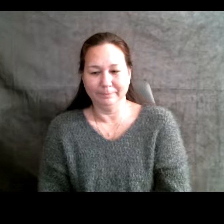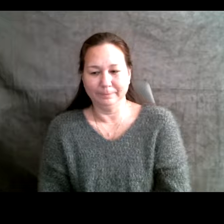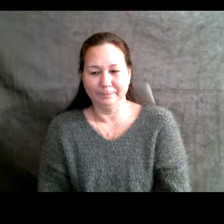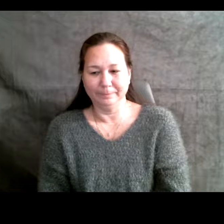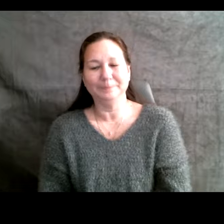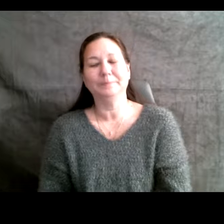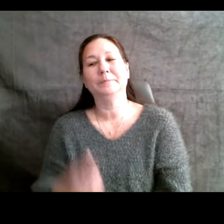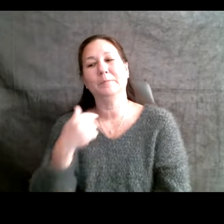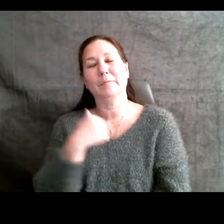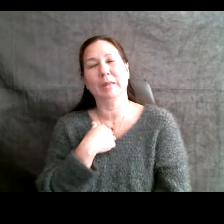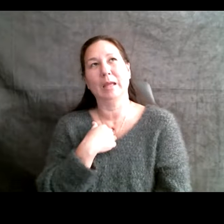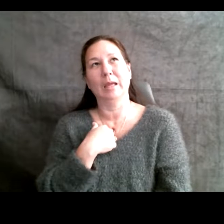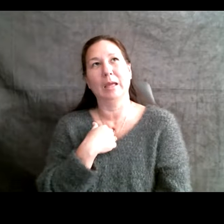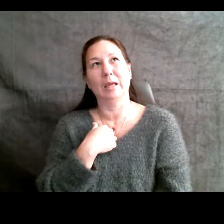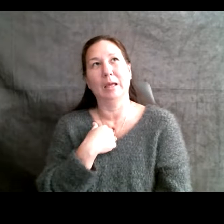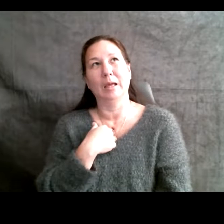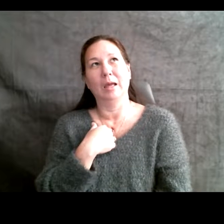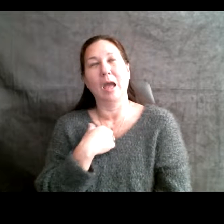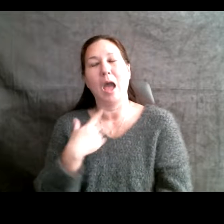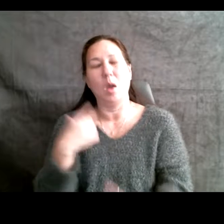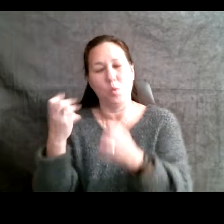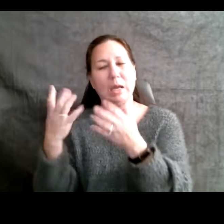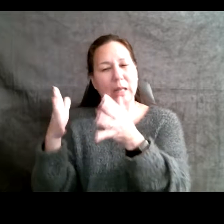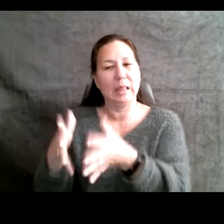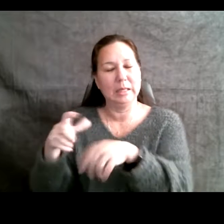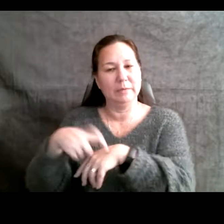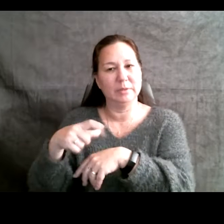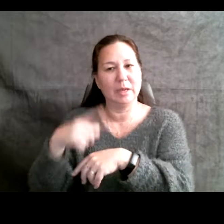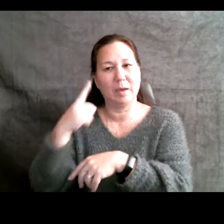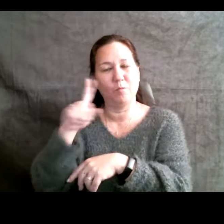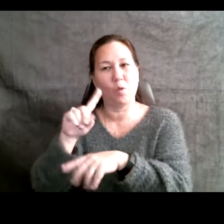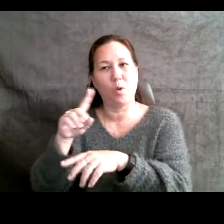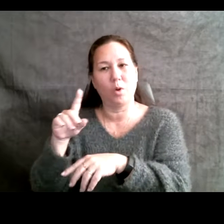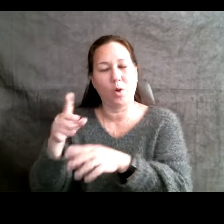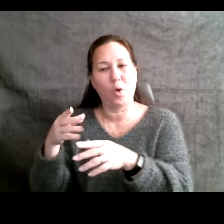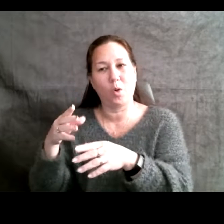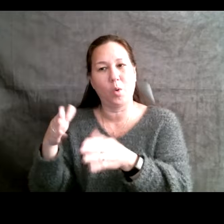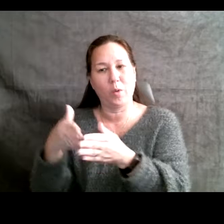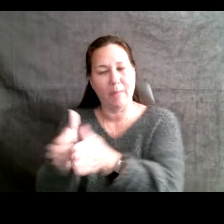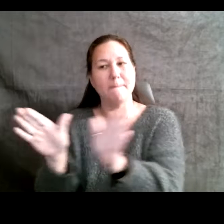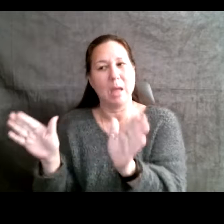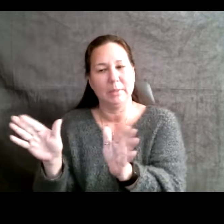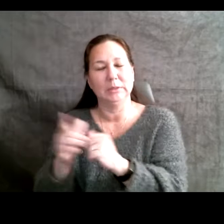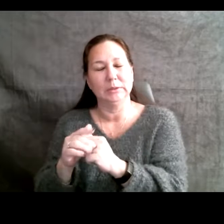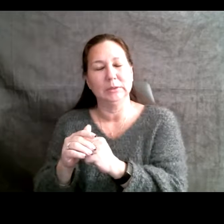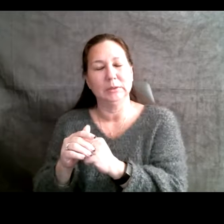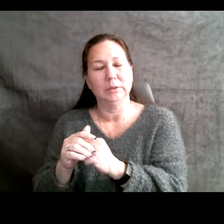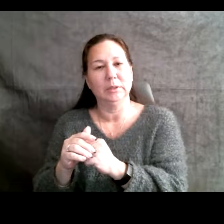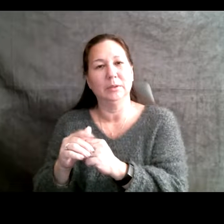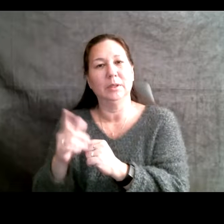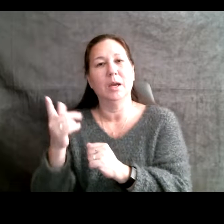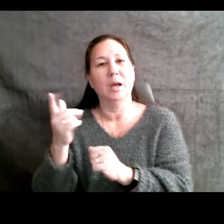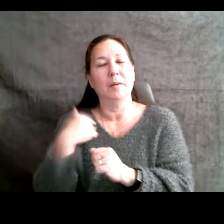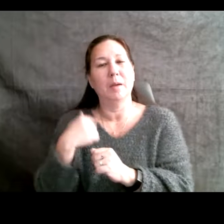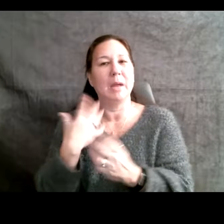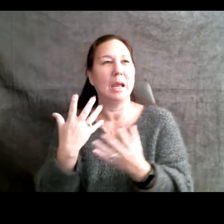there's a couple of things here. I want to leave time for questions from the public, because I think we will get probably a lot of